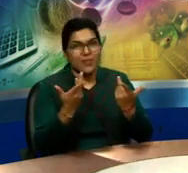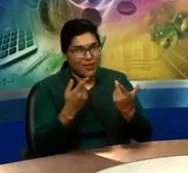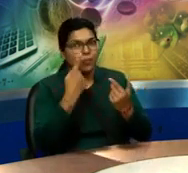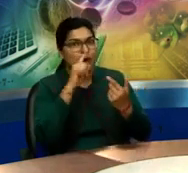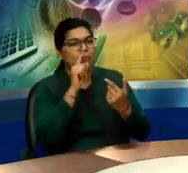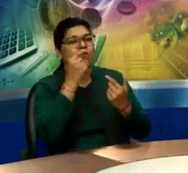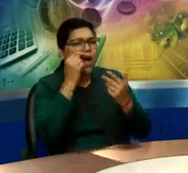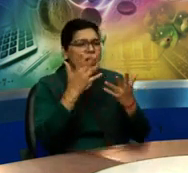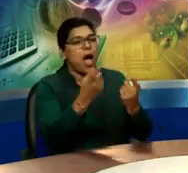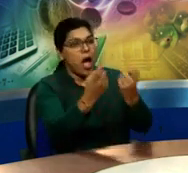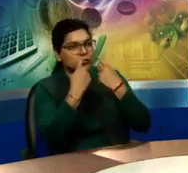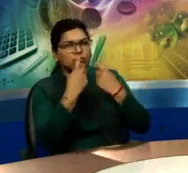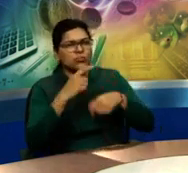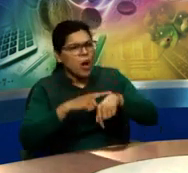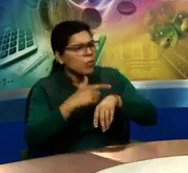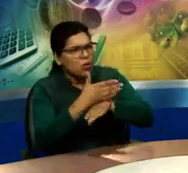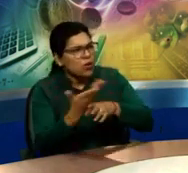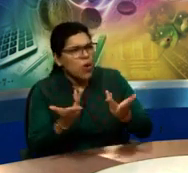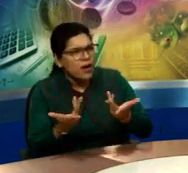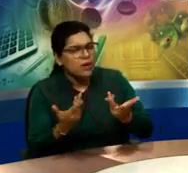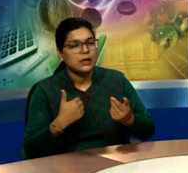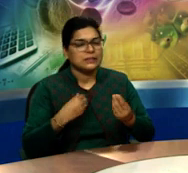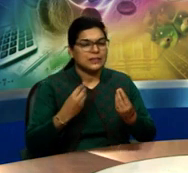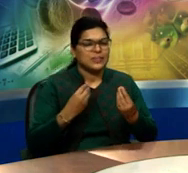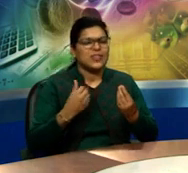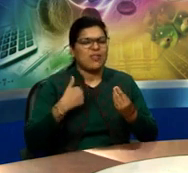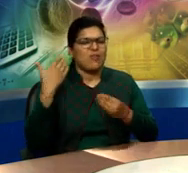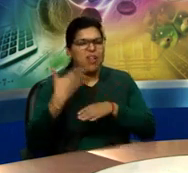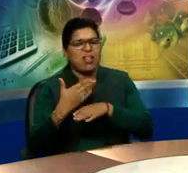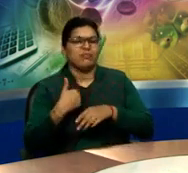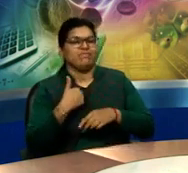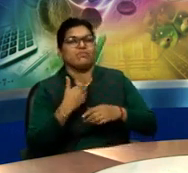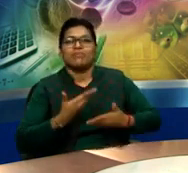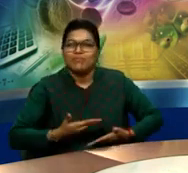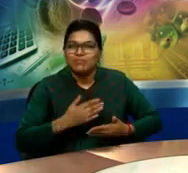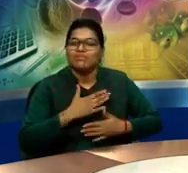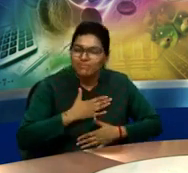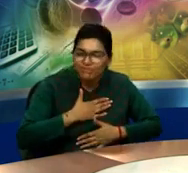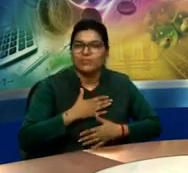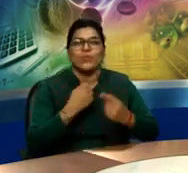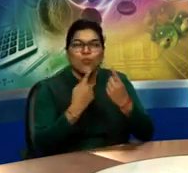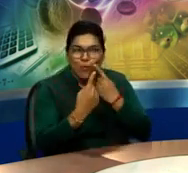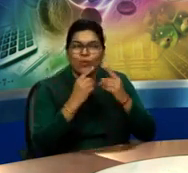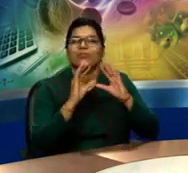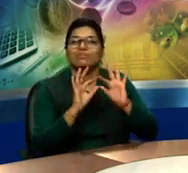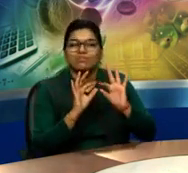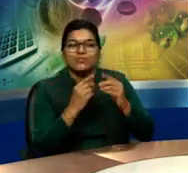So we should be careful in office and also at home. We should not just speak anything. We should